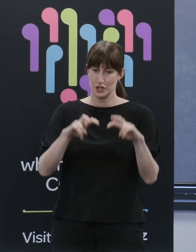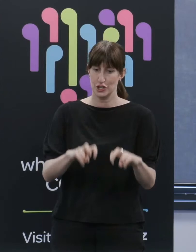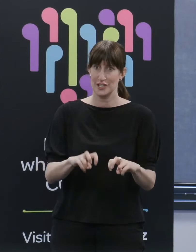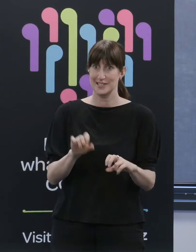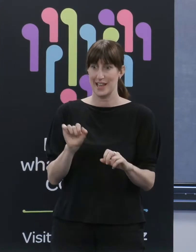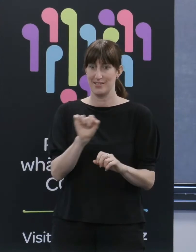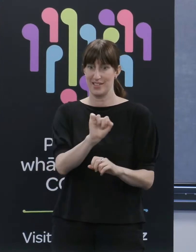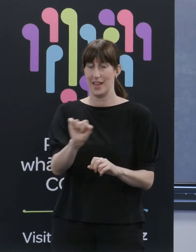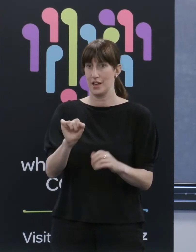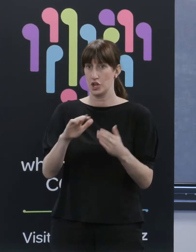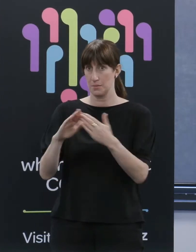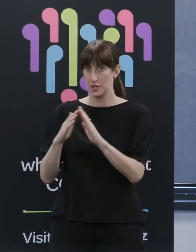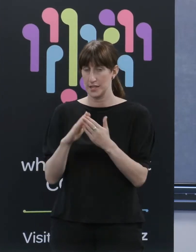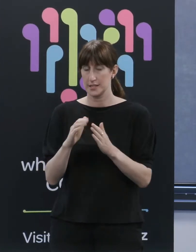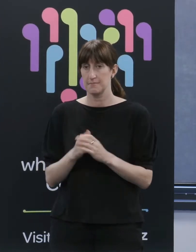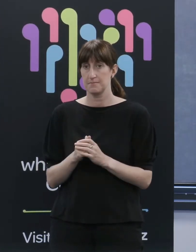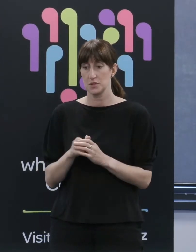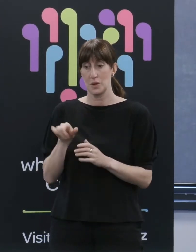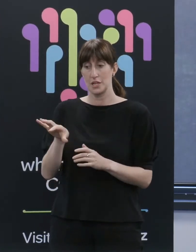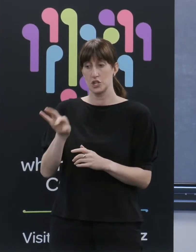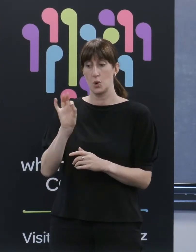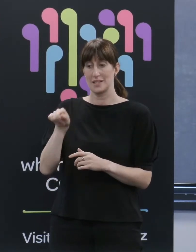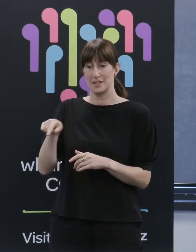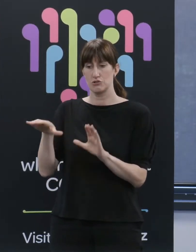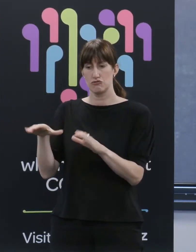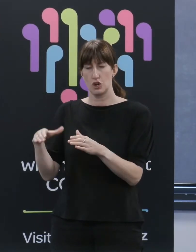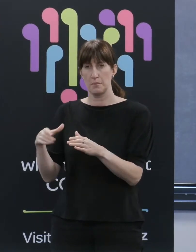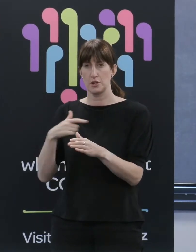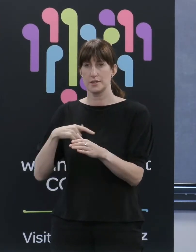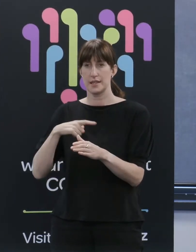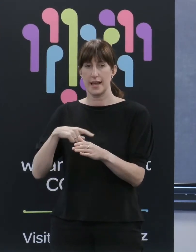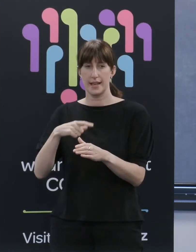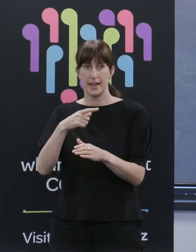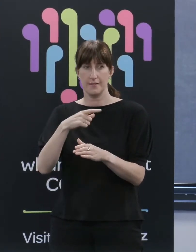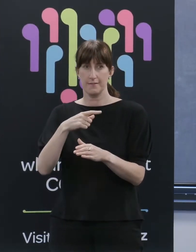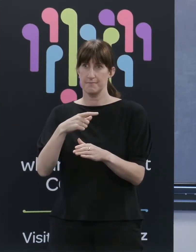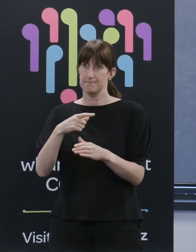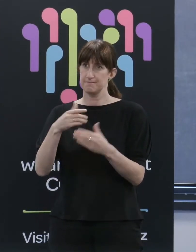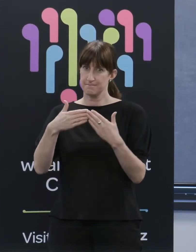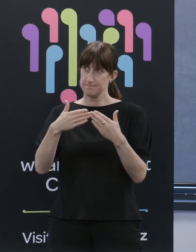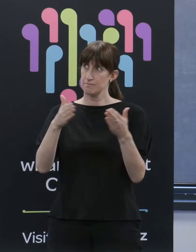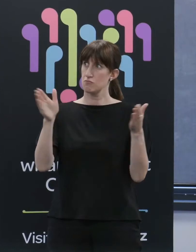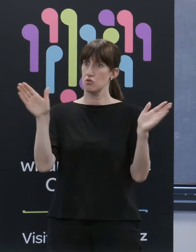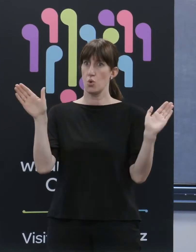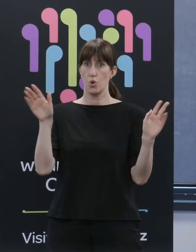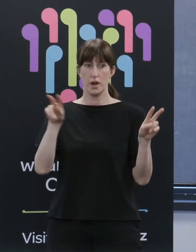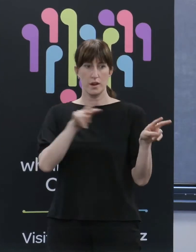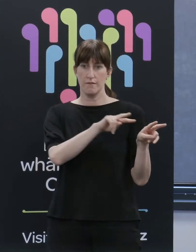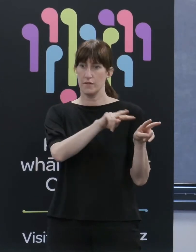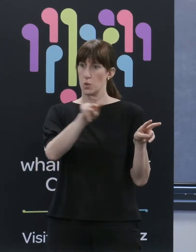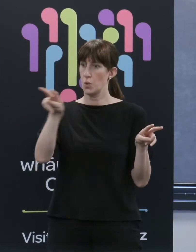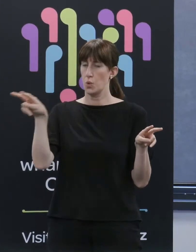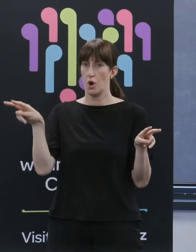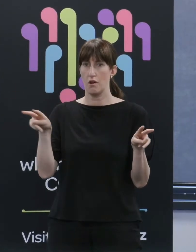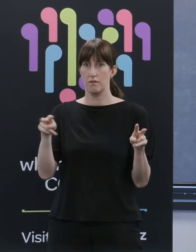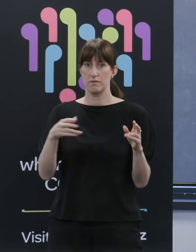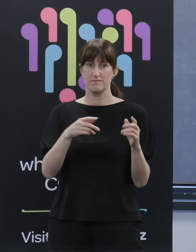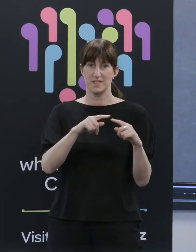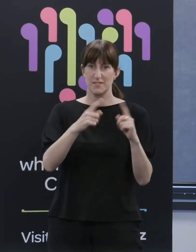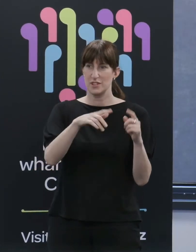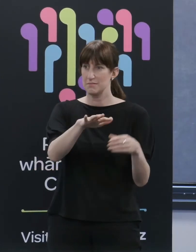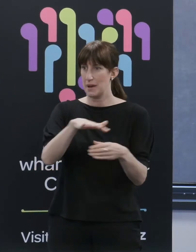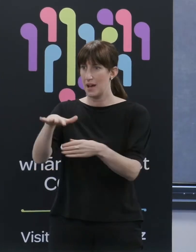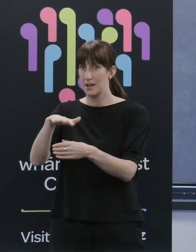the reasons we selected them was they could take a really broad view of different parts of New Zealand, different experiences